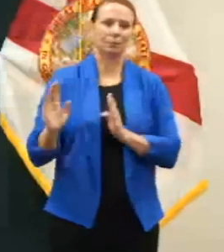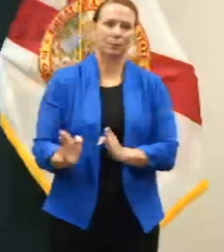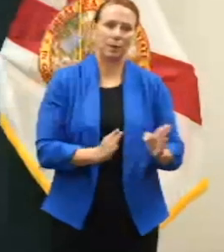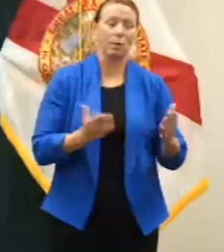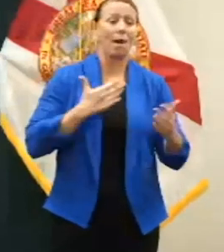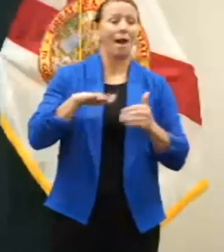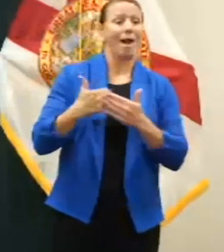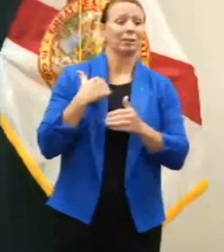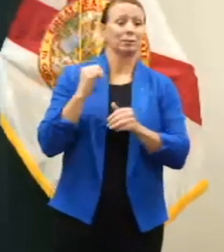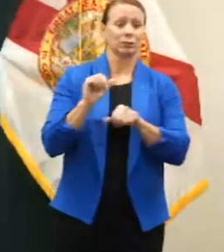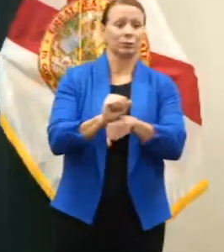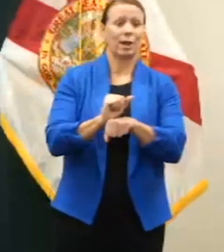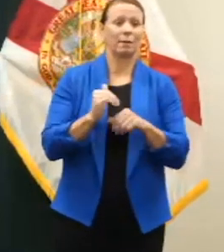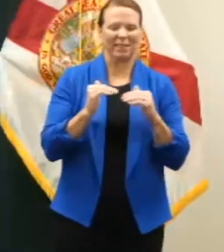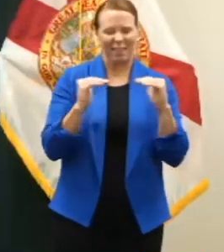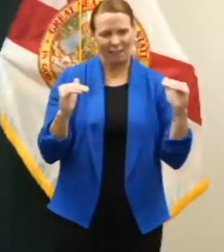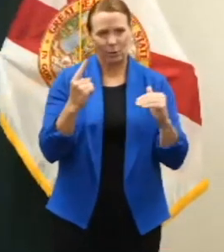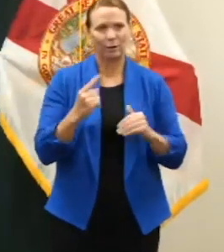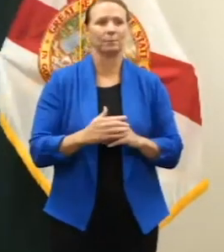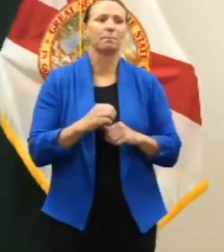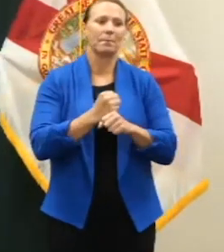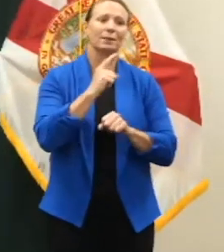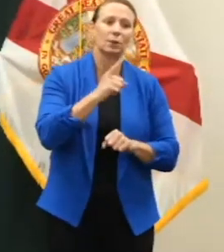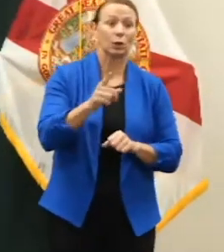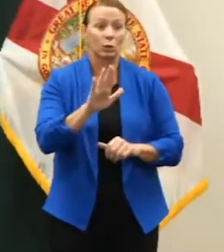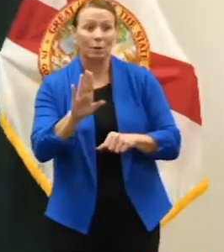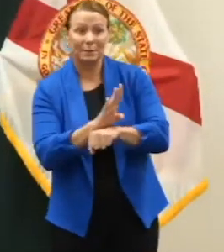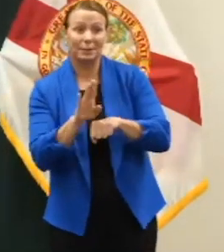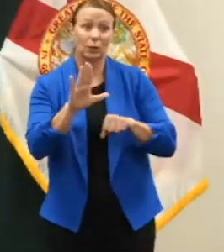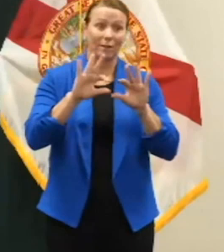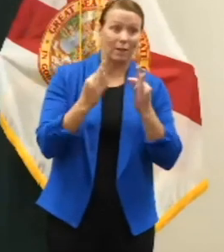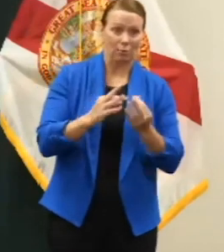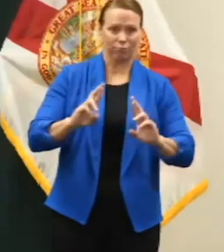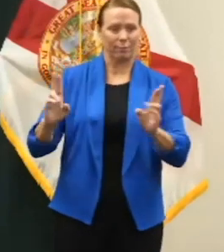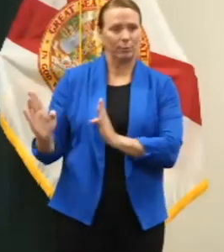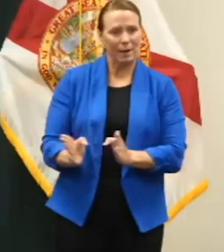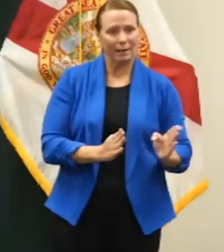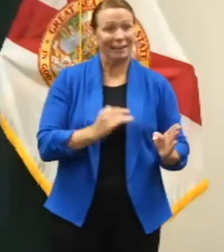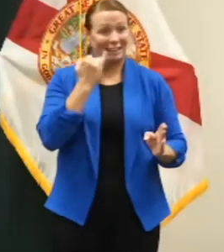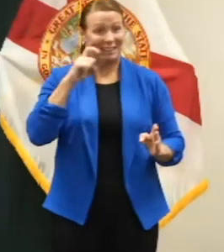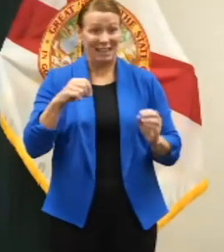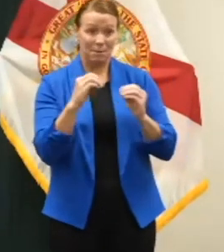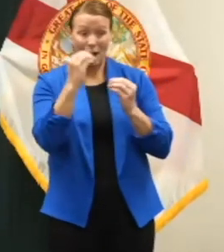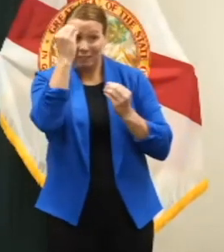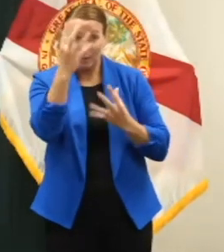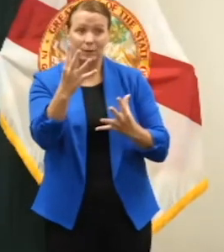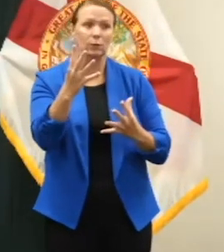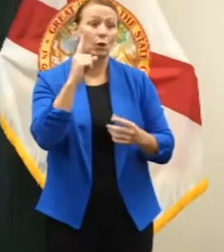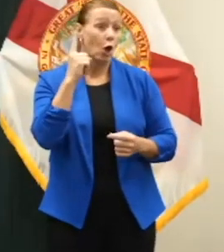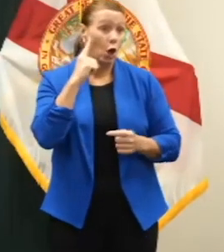your job at home. Make sure that you, your home, your businesses, your family are prepared. If you need more information, as you heard from the governor, you